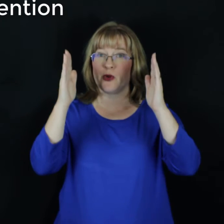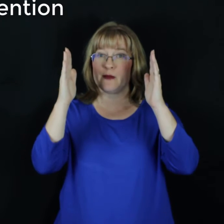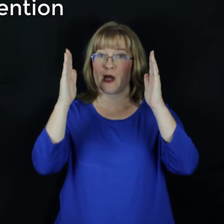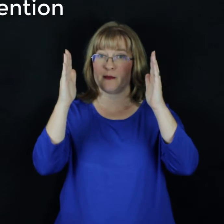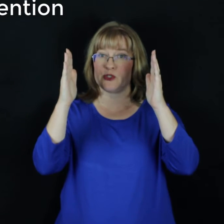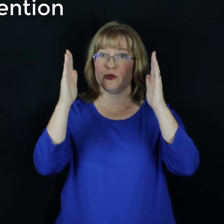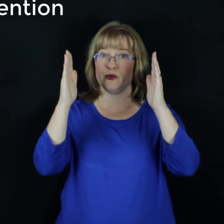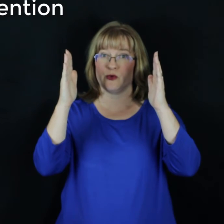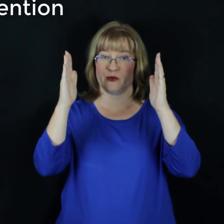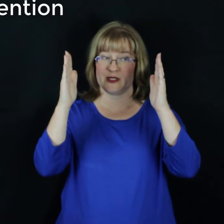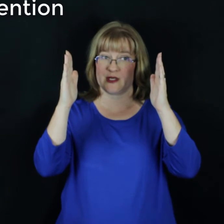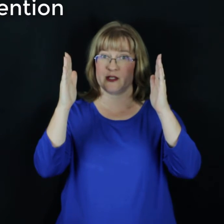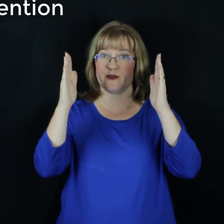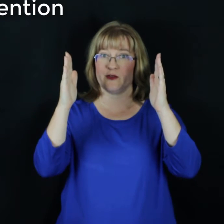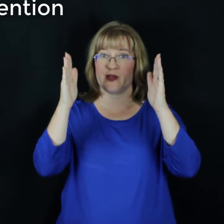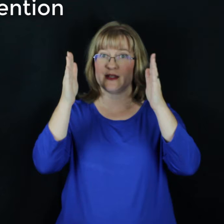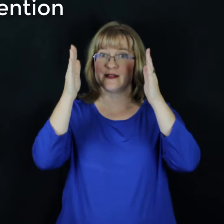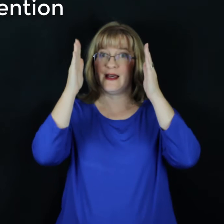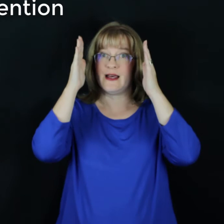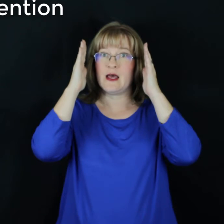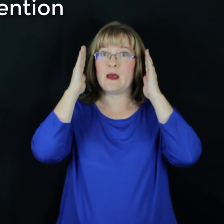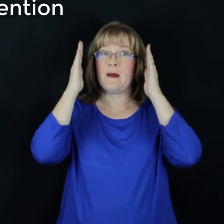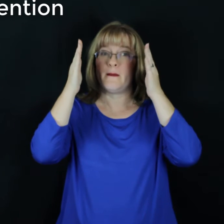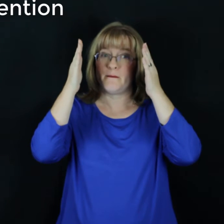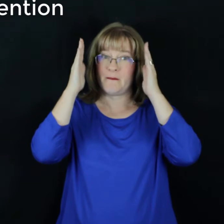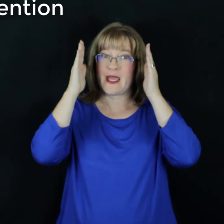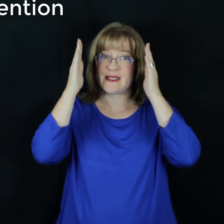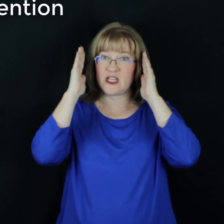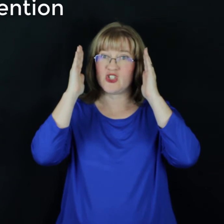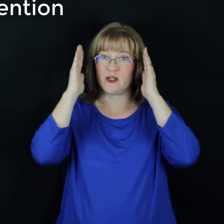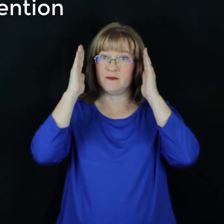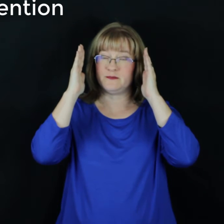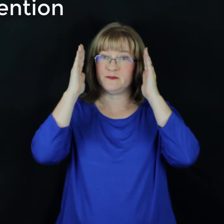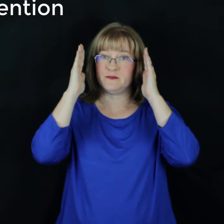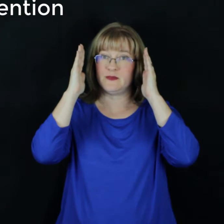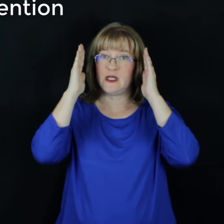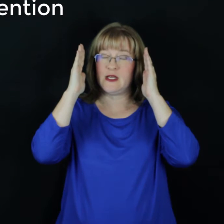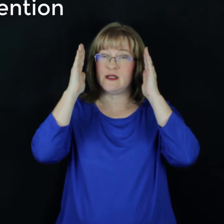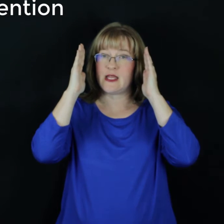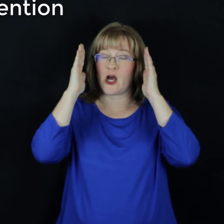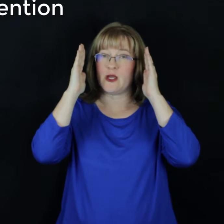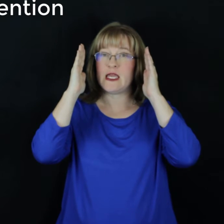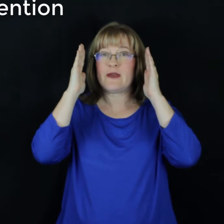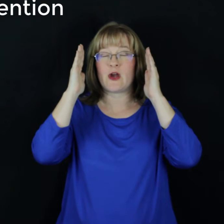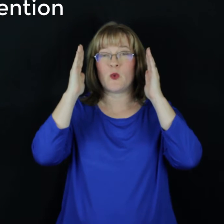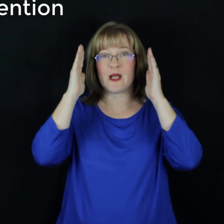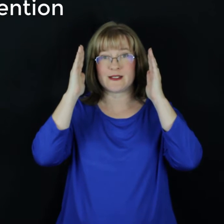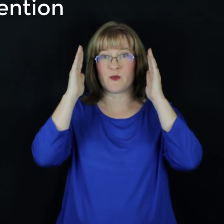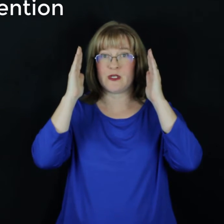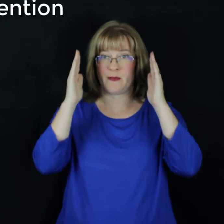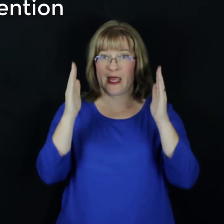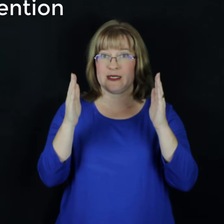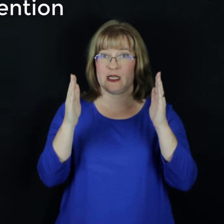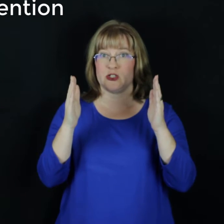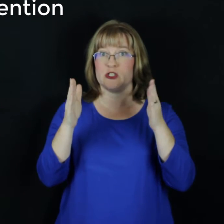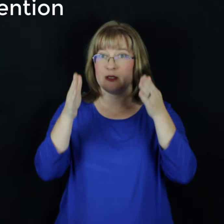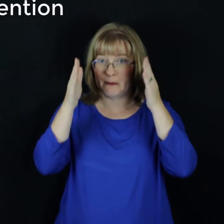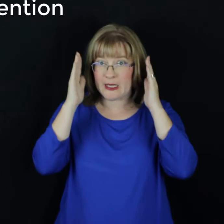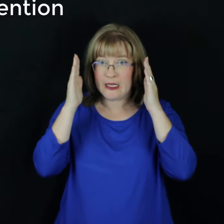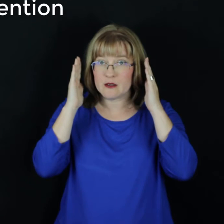bring them up to the sides of your face. Pay attention. Now, if I want someone to pay attention to me,